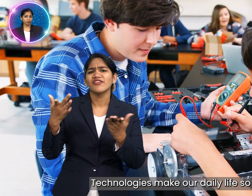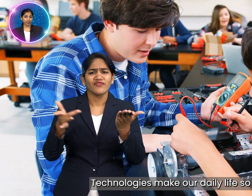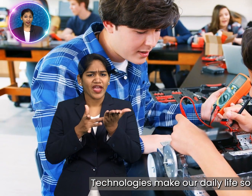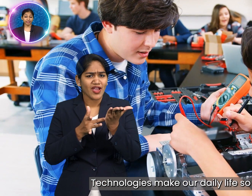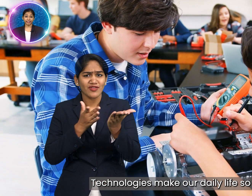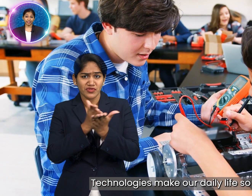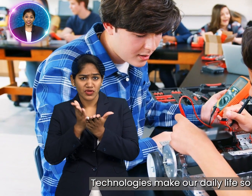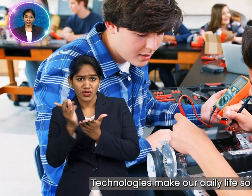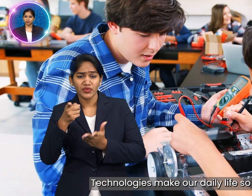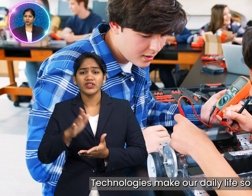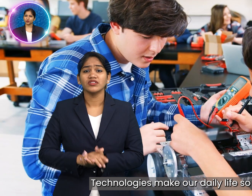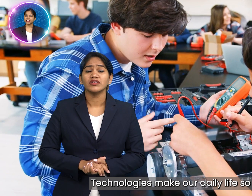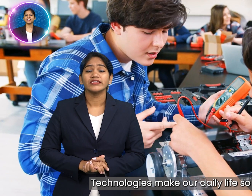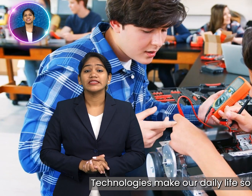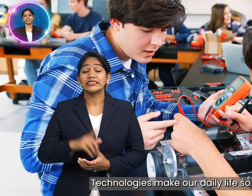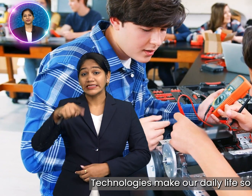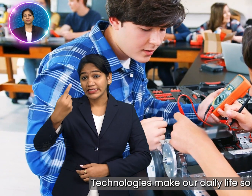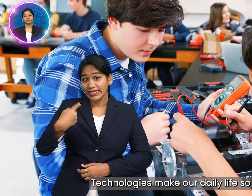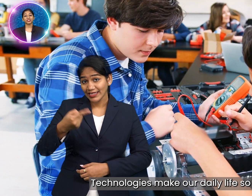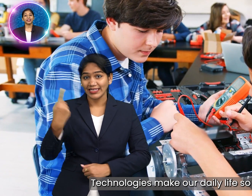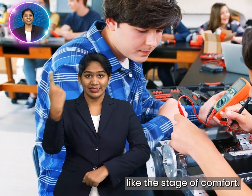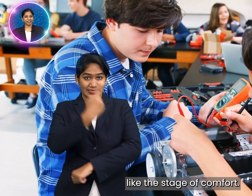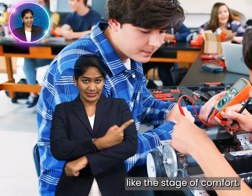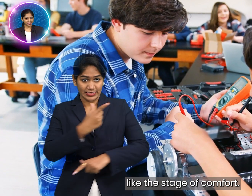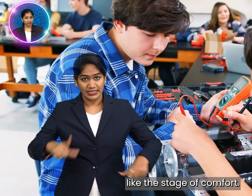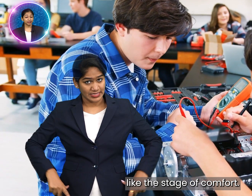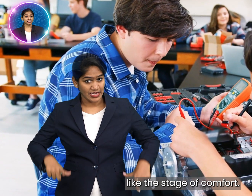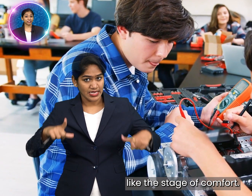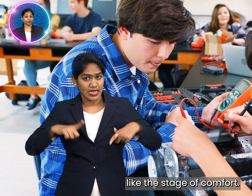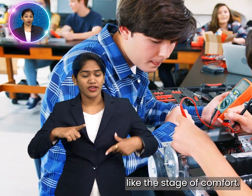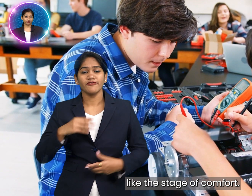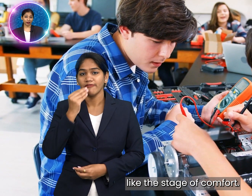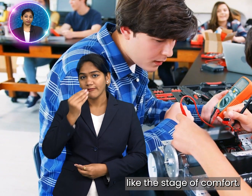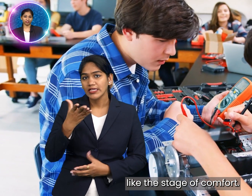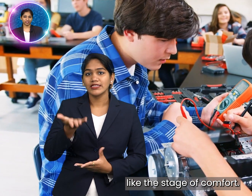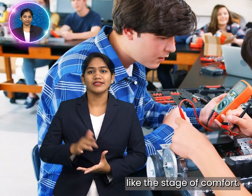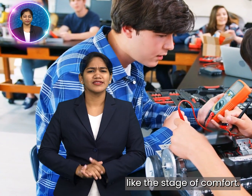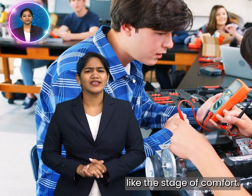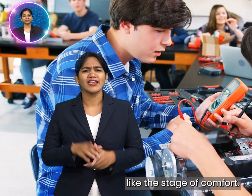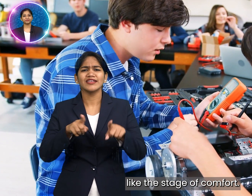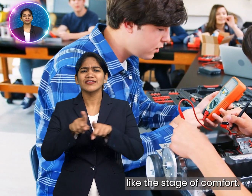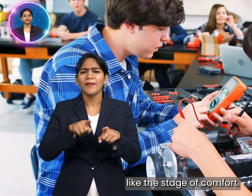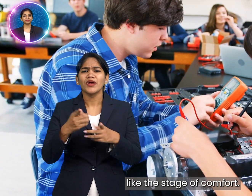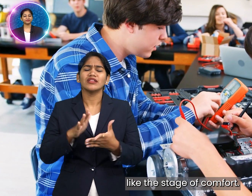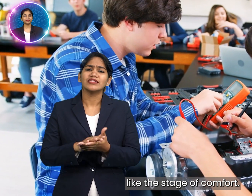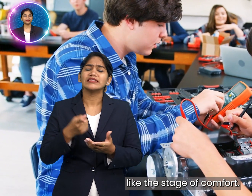Technologies make our daily life so easy, like the stage of comfort.